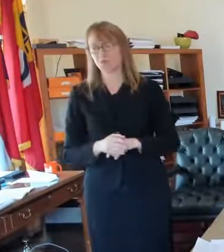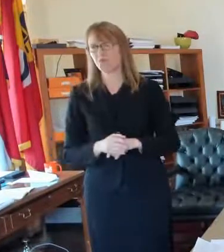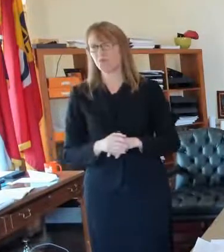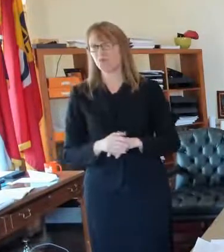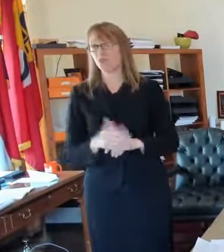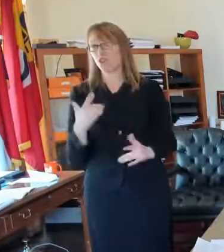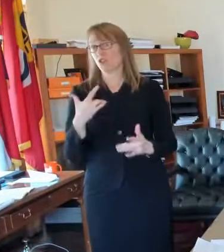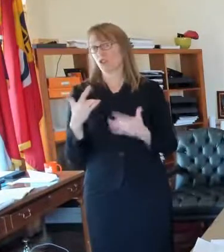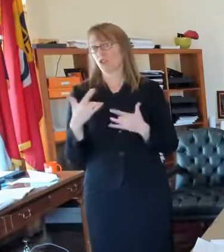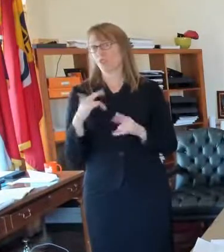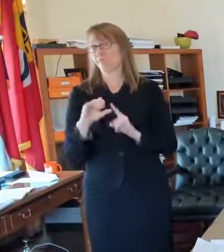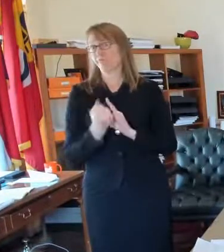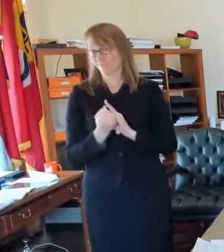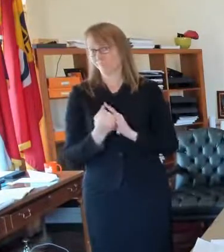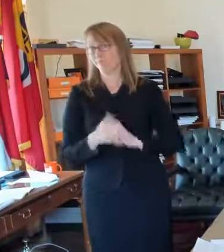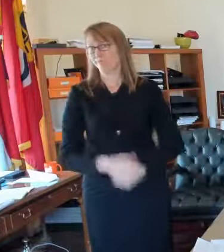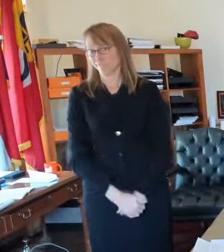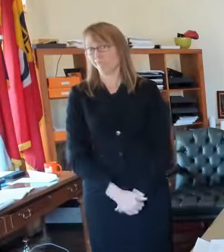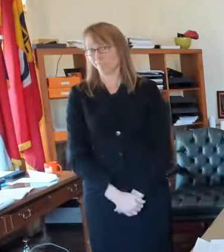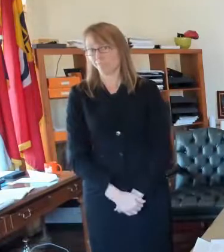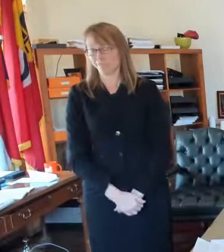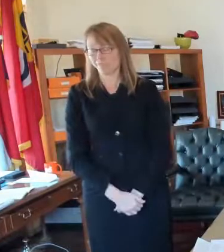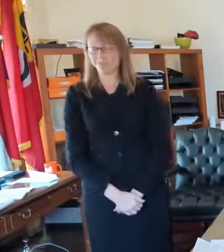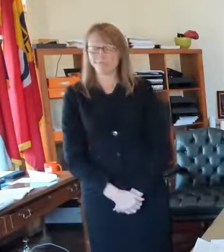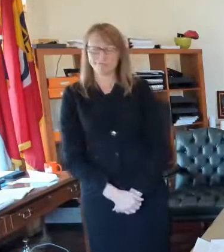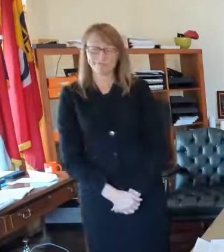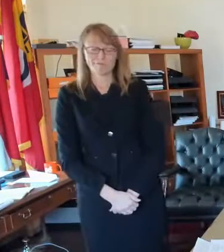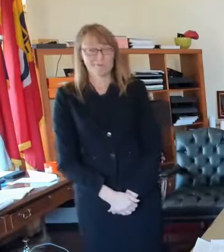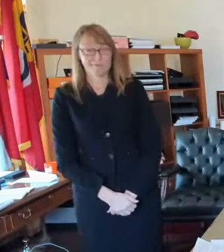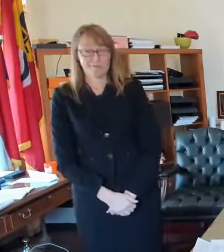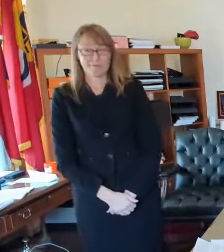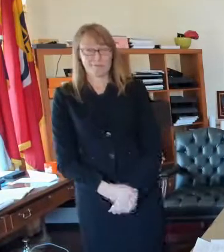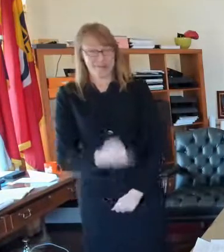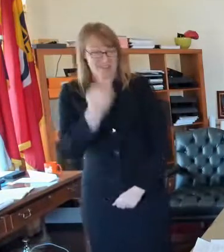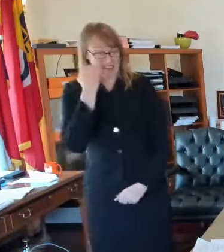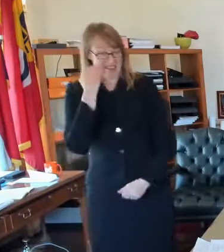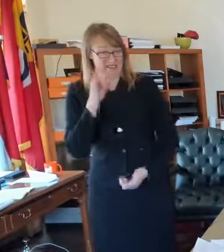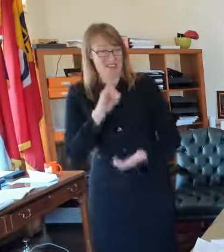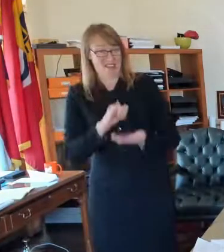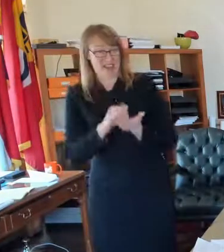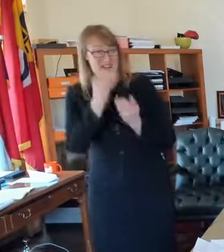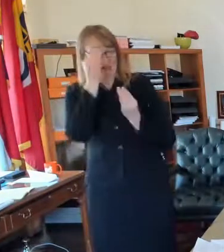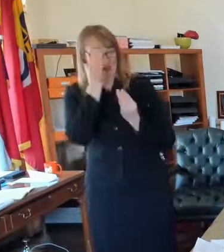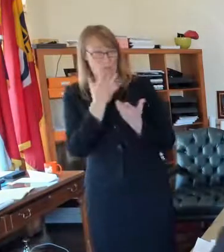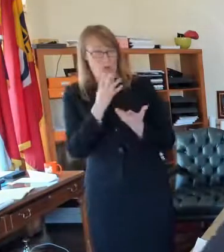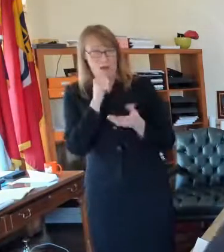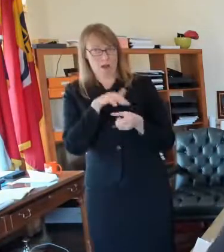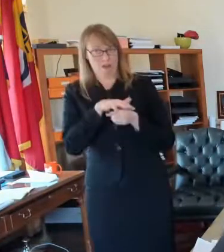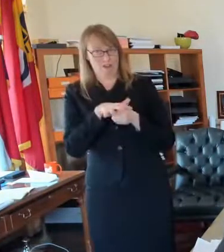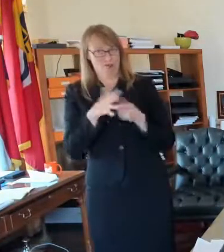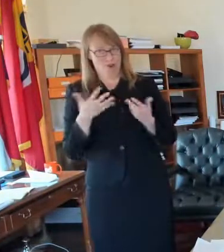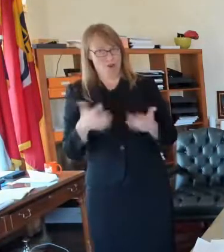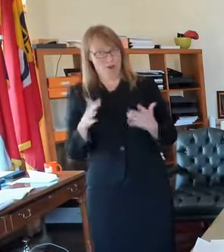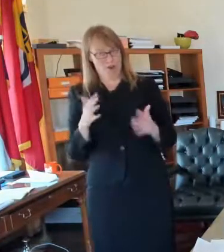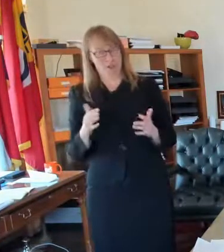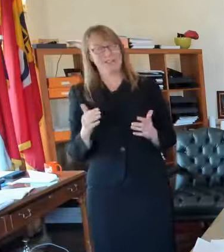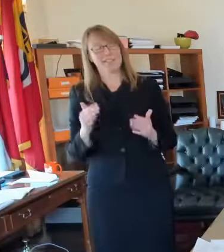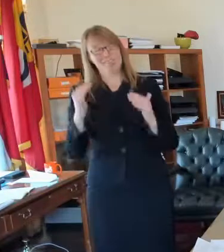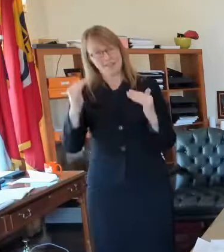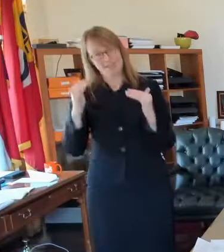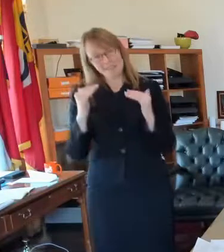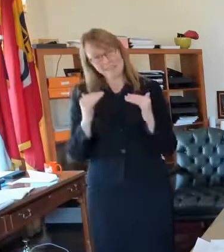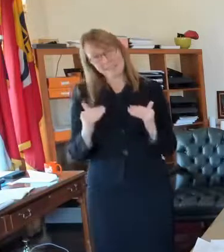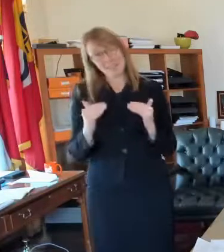Okay, if that weren't enough, on to talking a bit about COVID. And I'll talk with you about